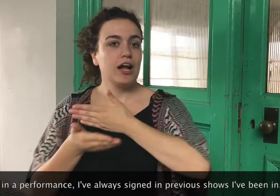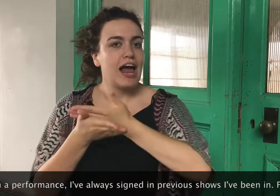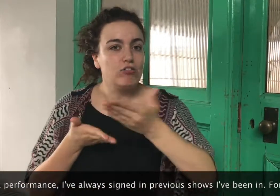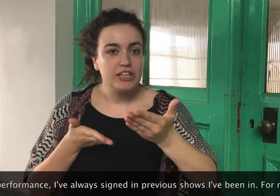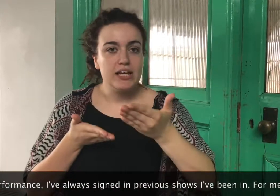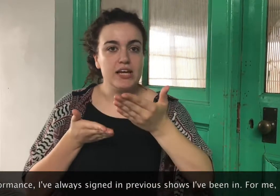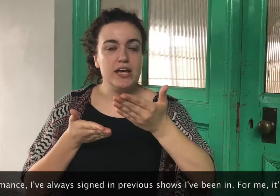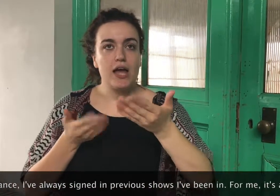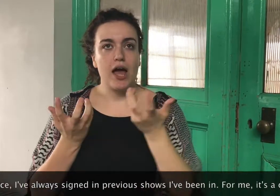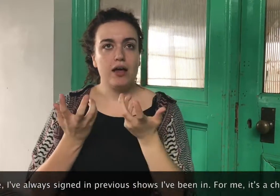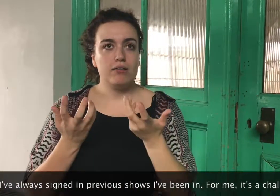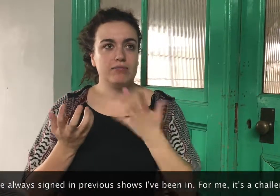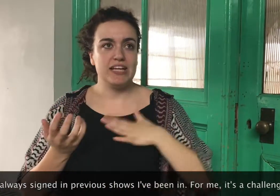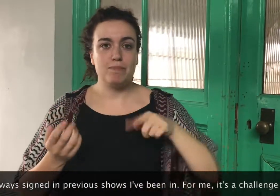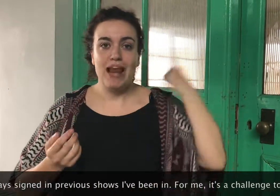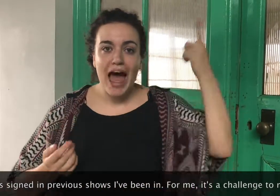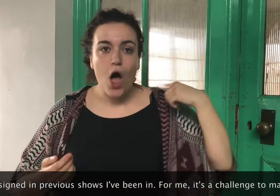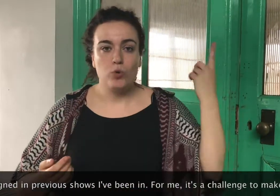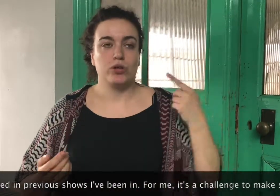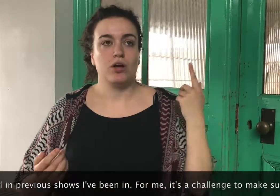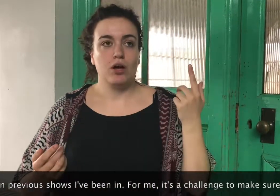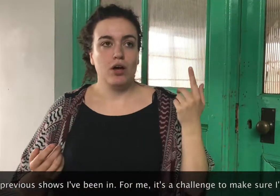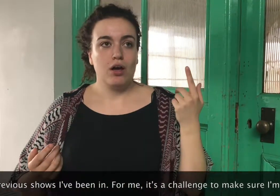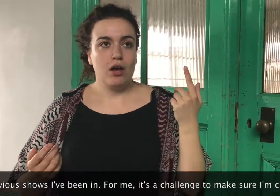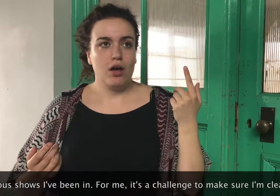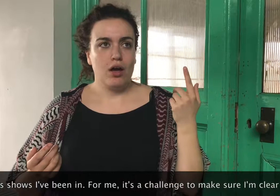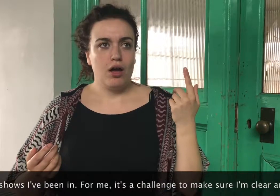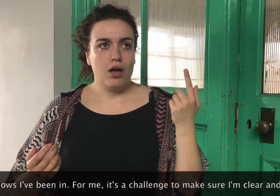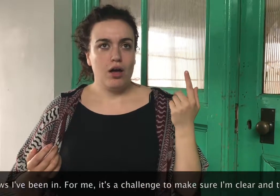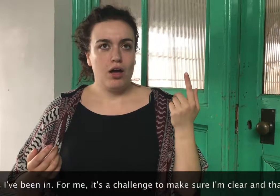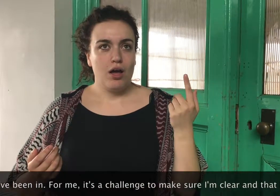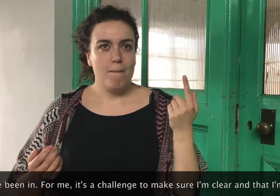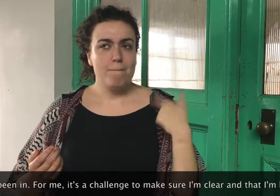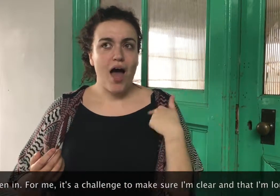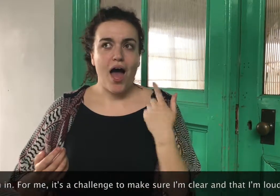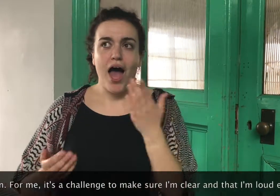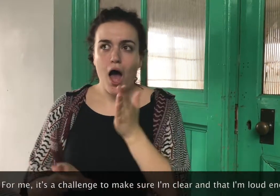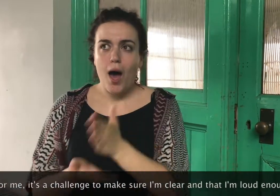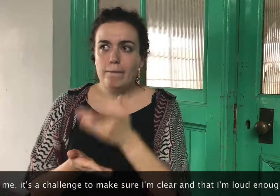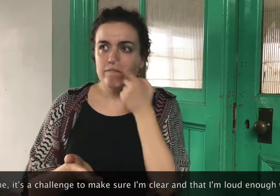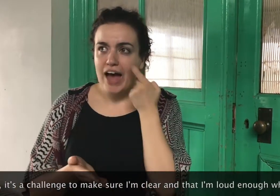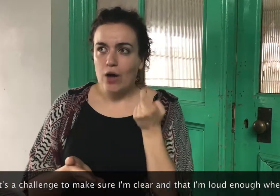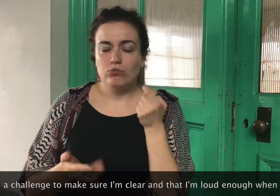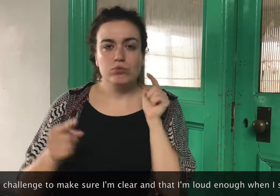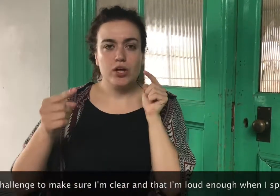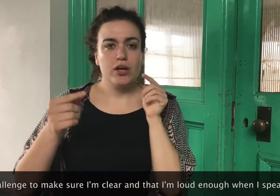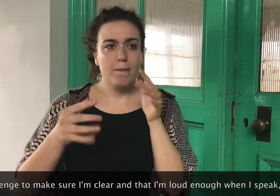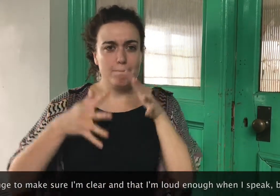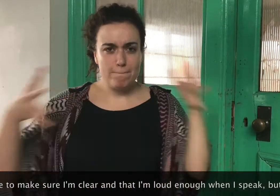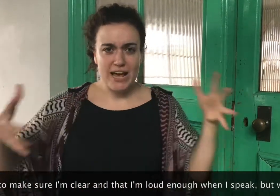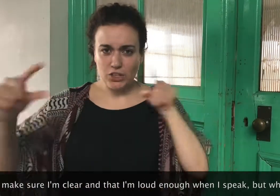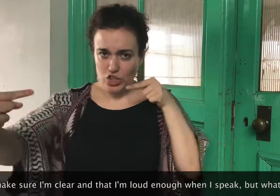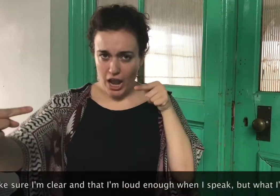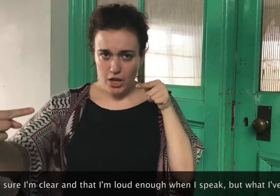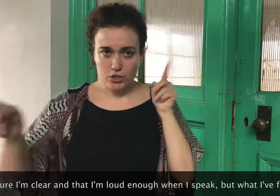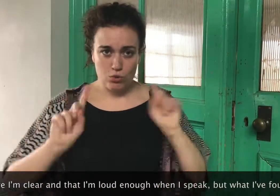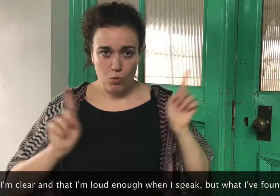me, it's a challenge to make sure I'm clear and I'm loud enough when I speak. But what I